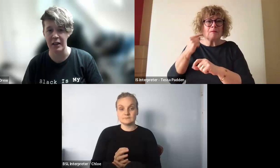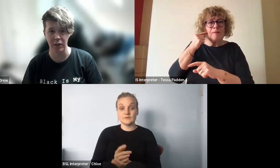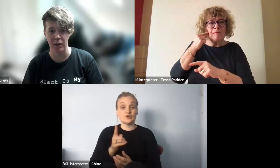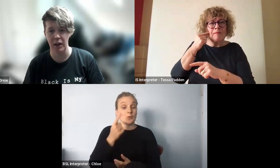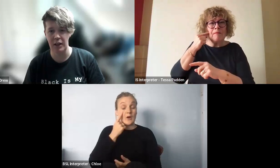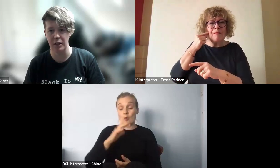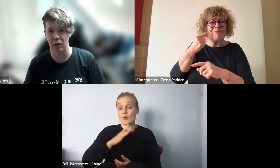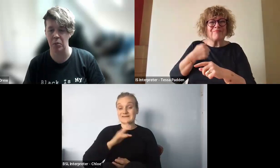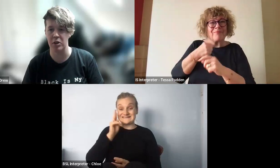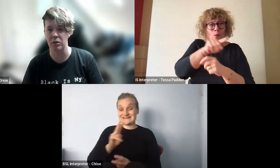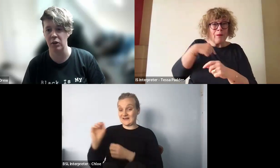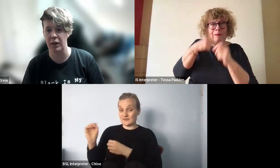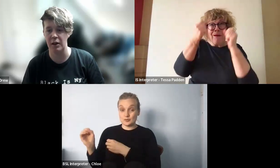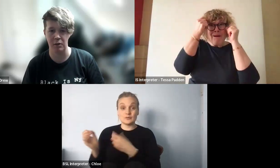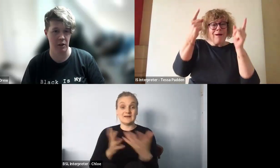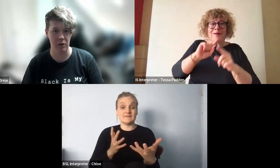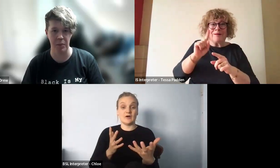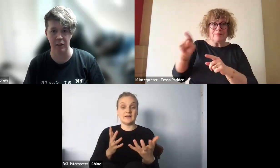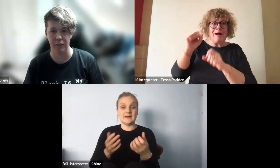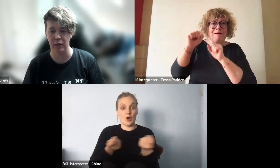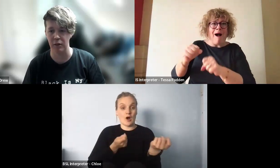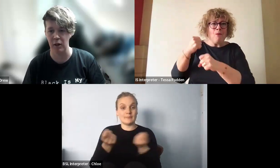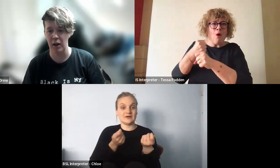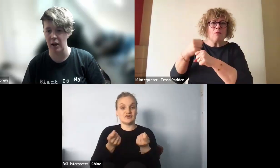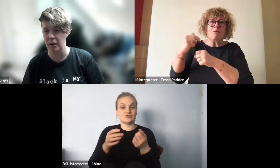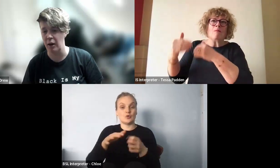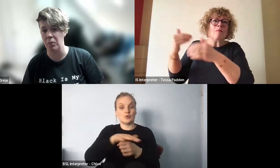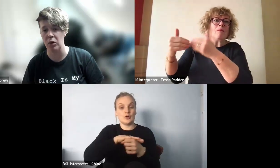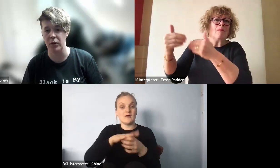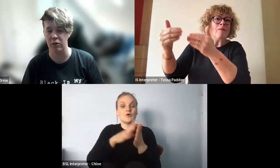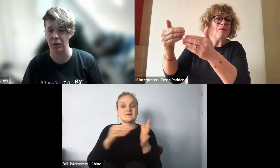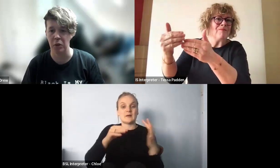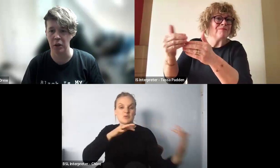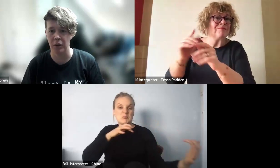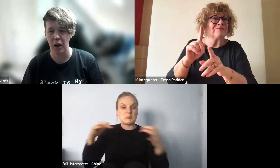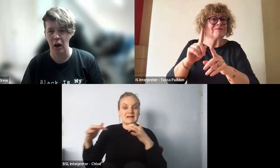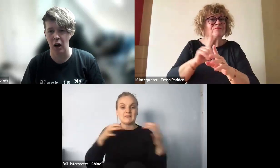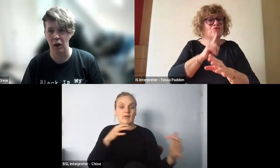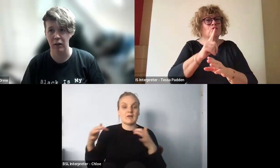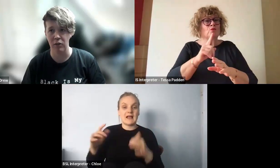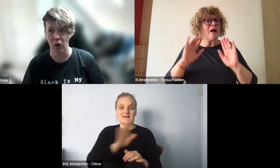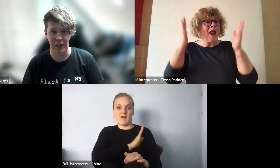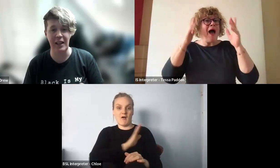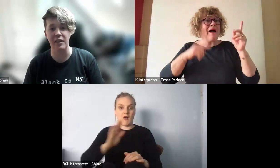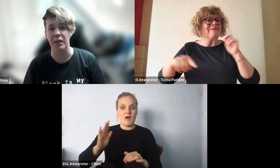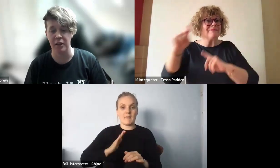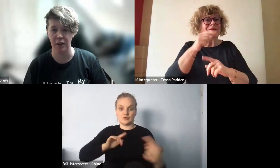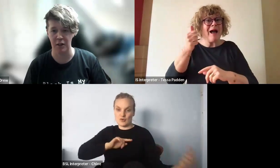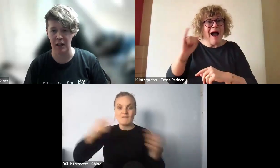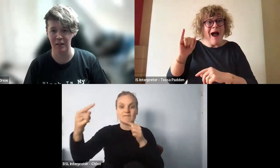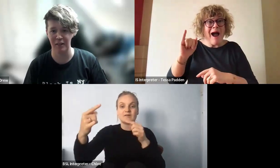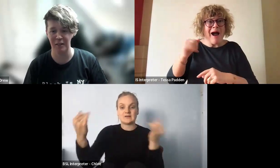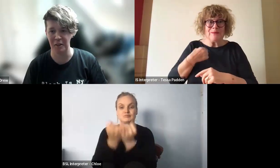already delivered into operational contexts, such as battlefields and armed conflicts around the world, are not easier